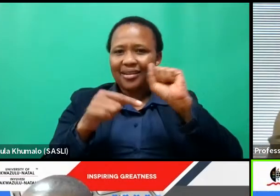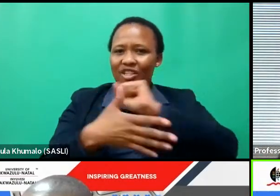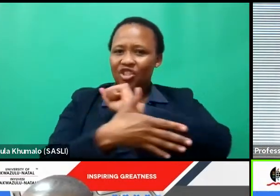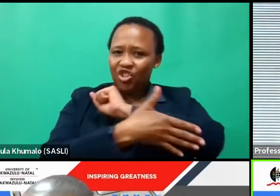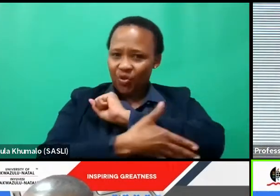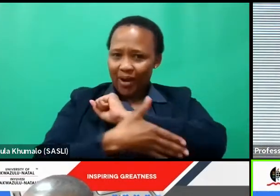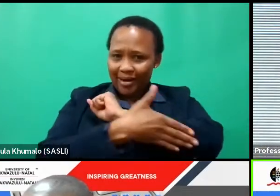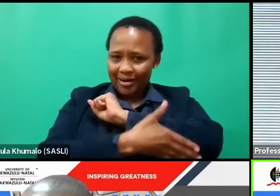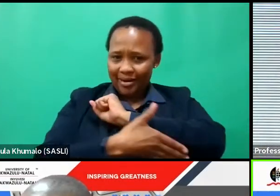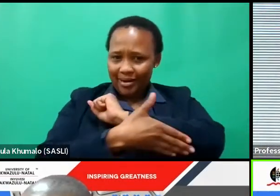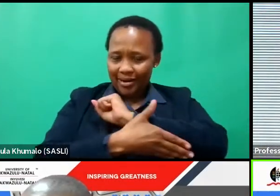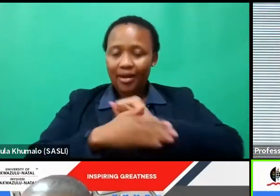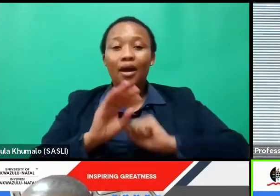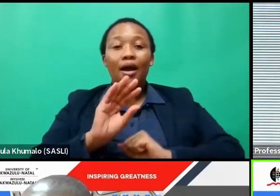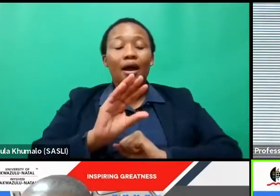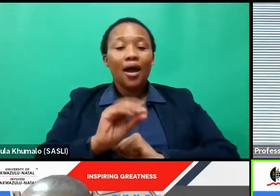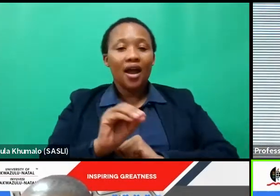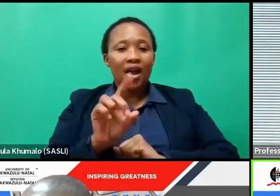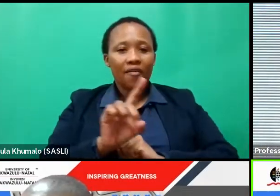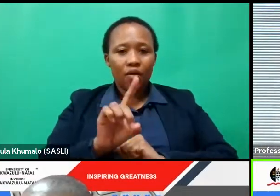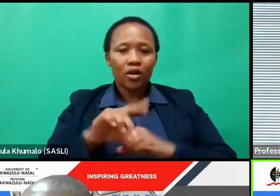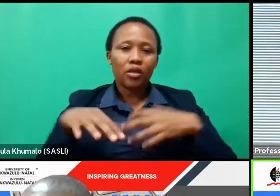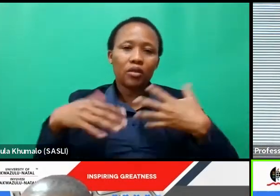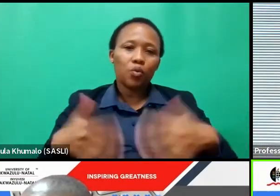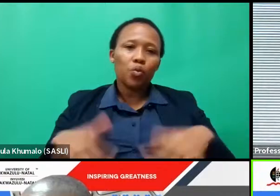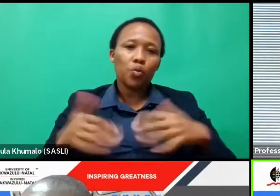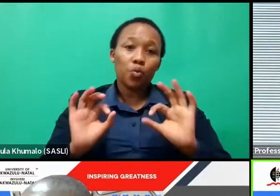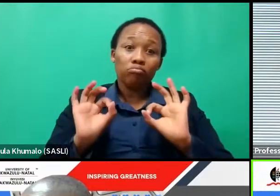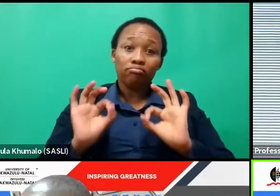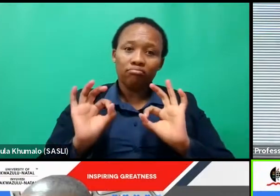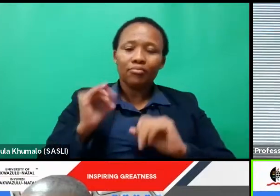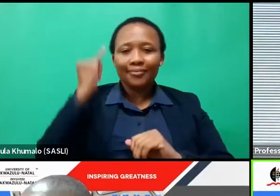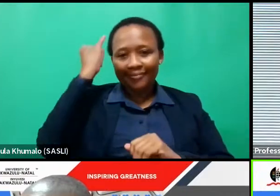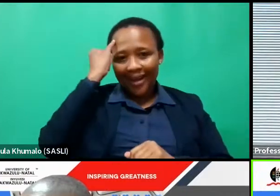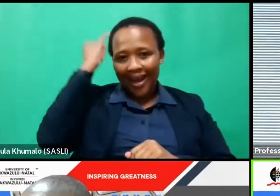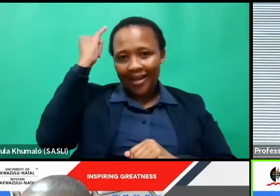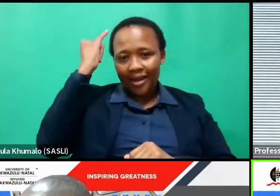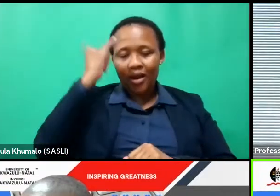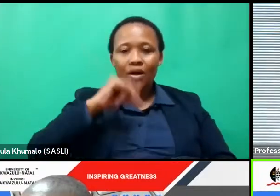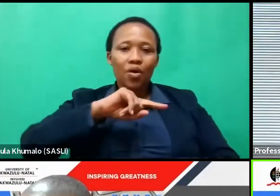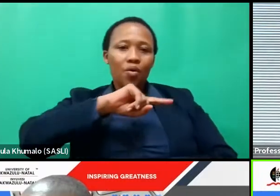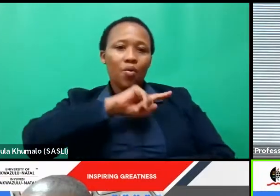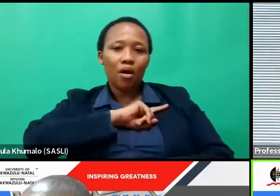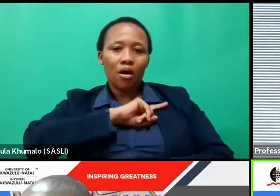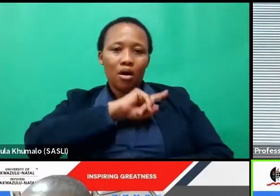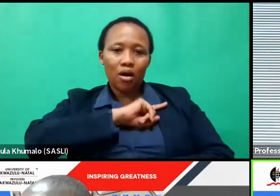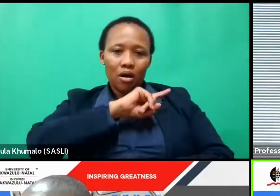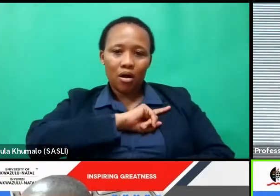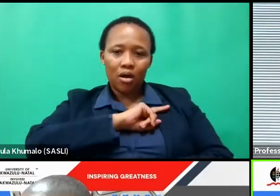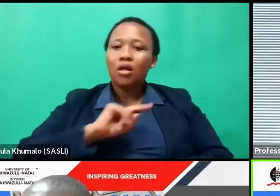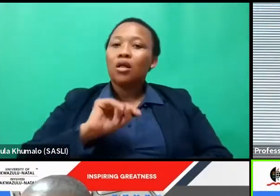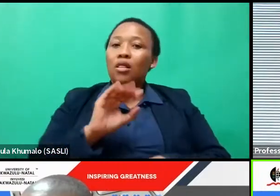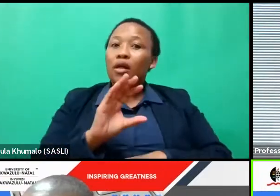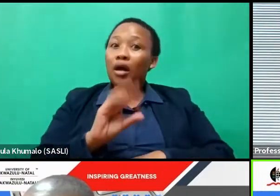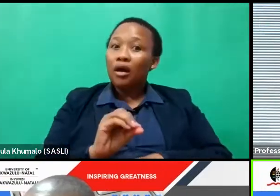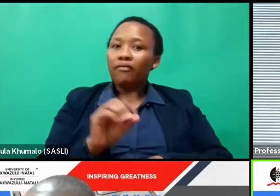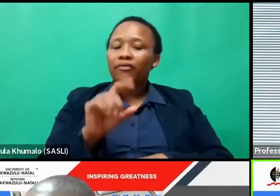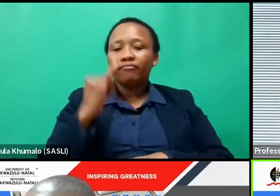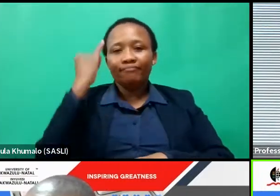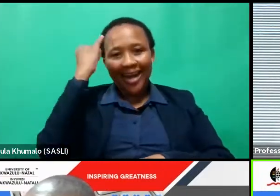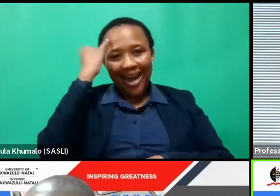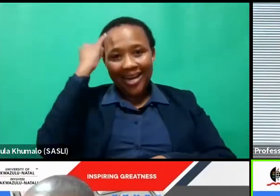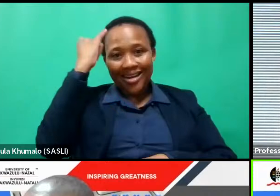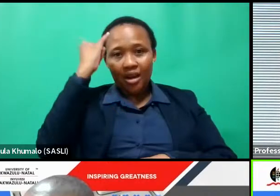noble ideals, and they in line with the the founding fathers of the whole idea of an